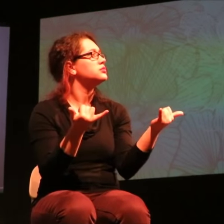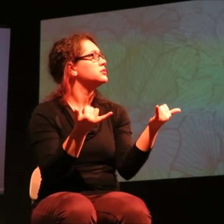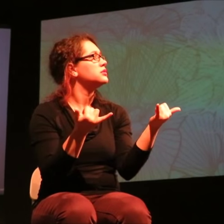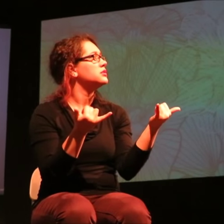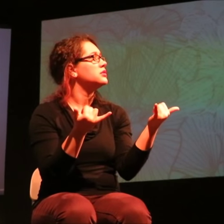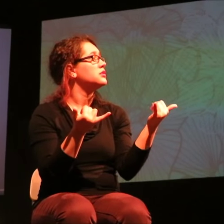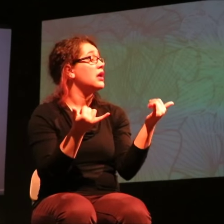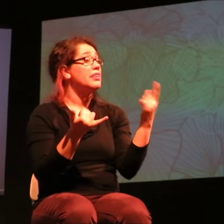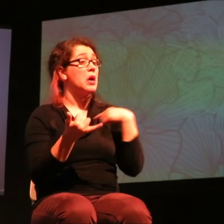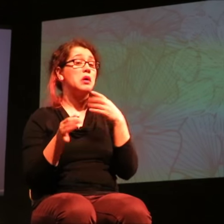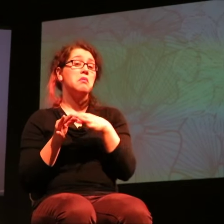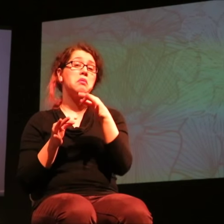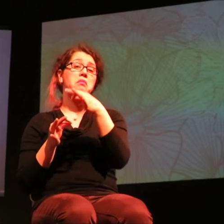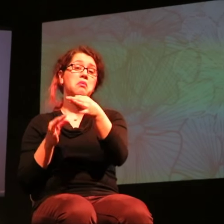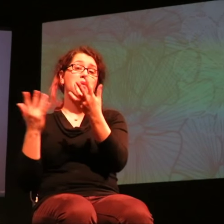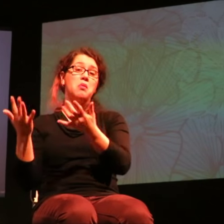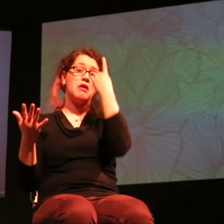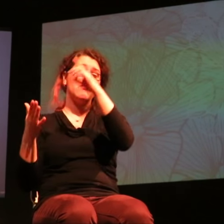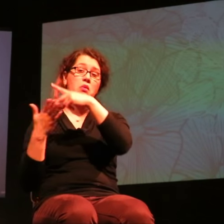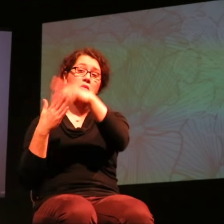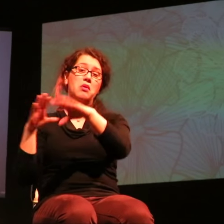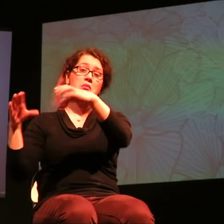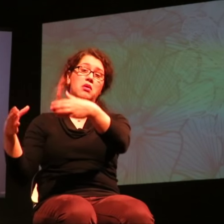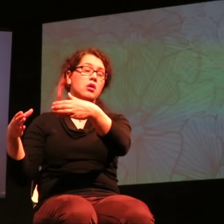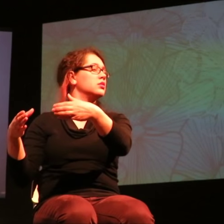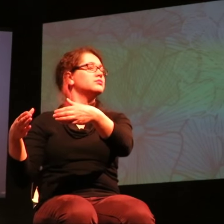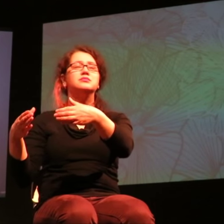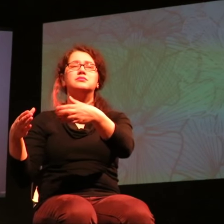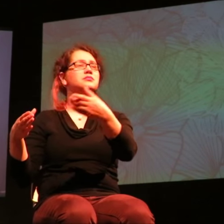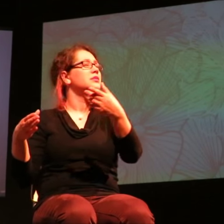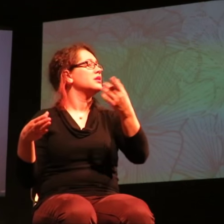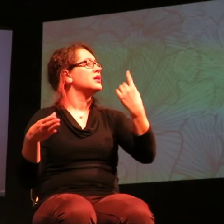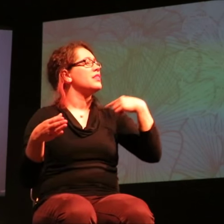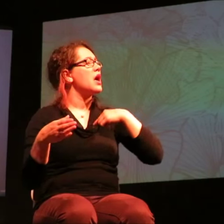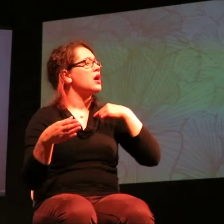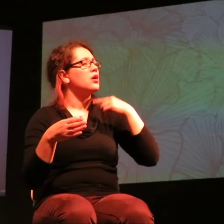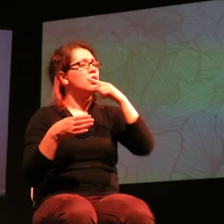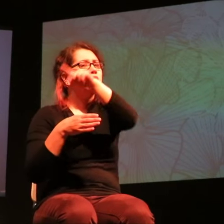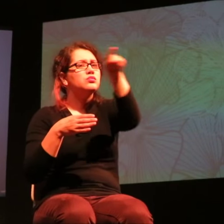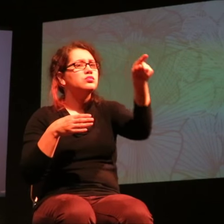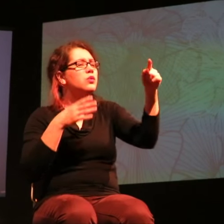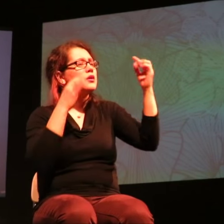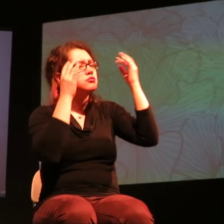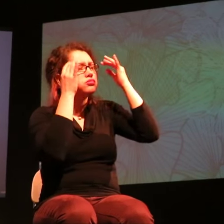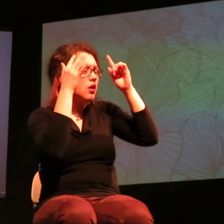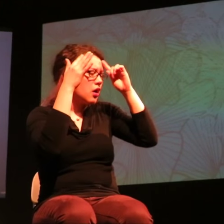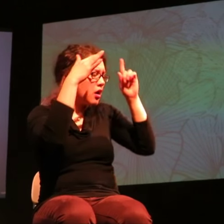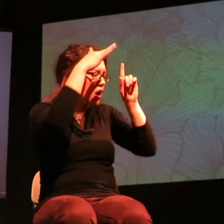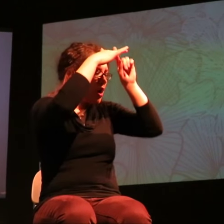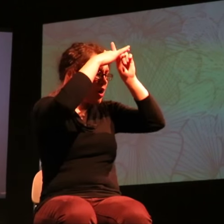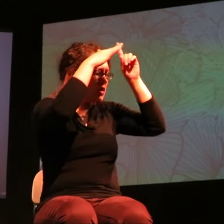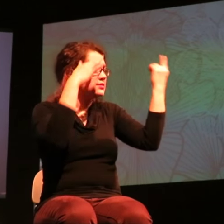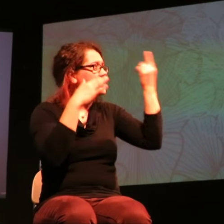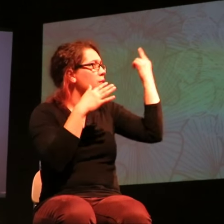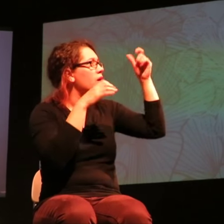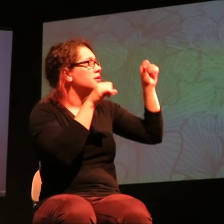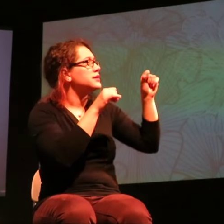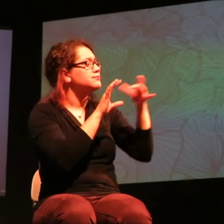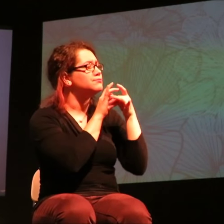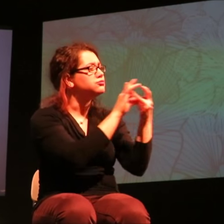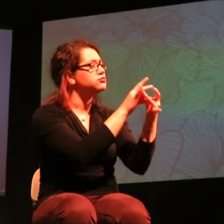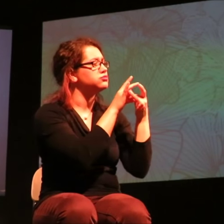Initiative to get started to actually get a mentor. May you put in people's minds somebody who they could ask so that they can